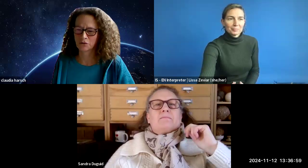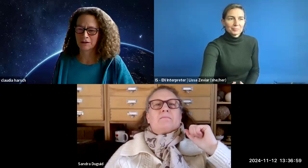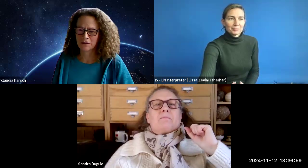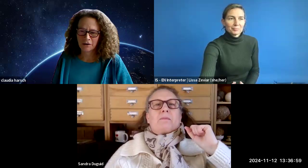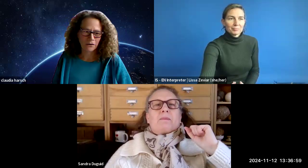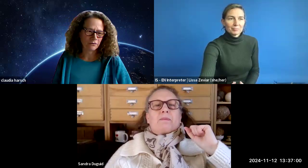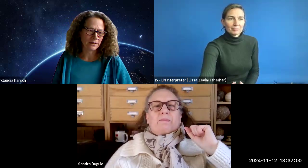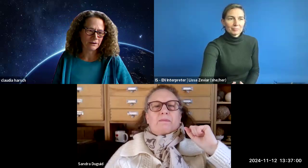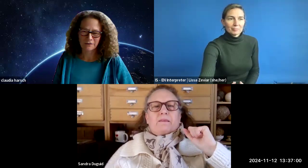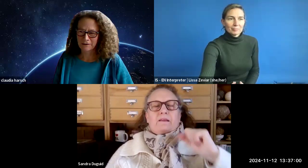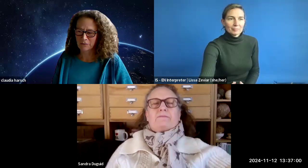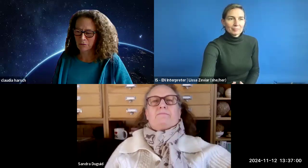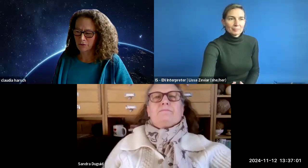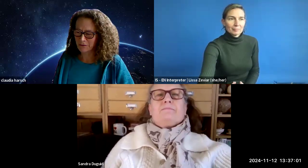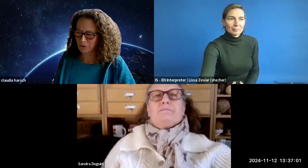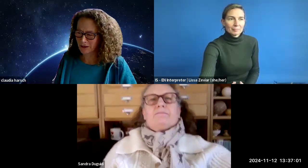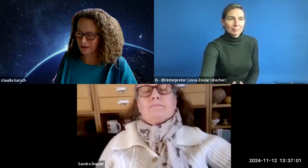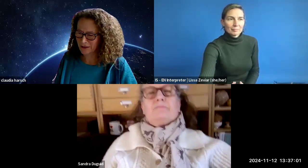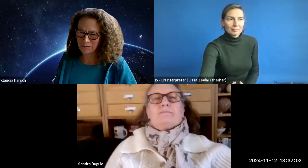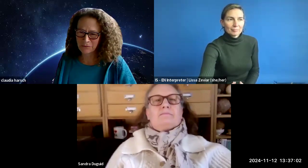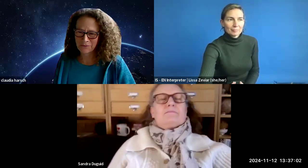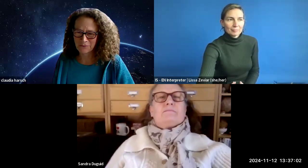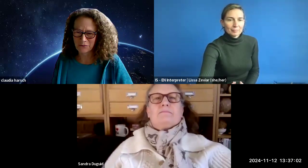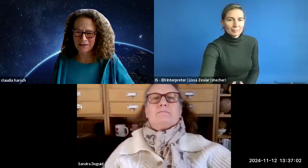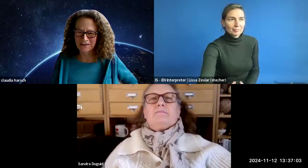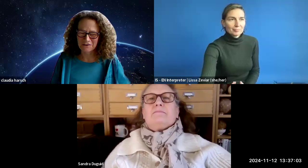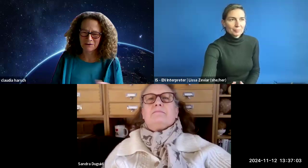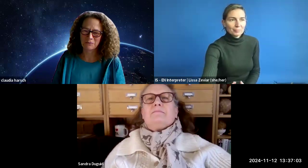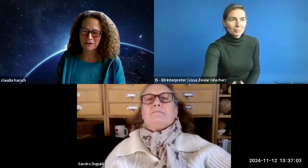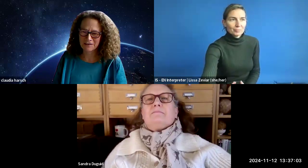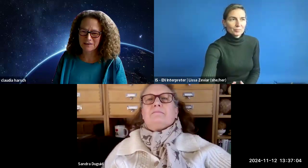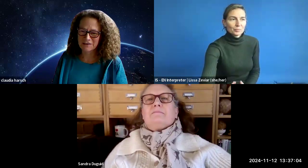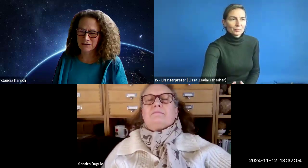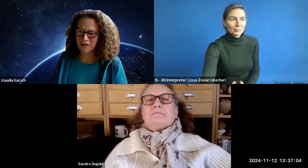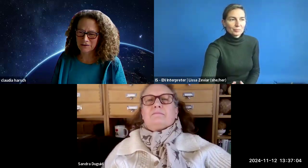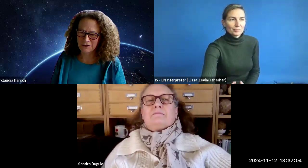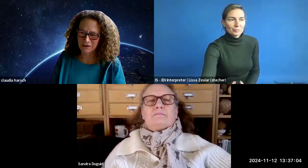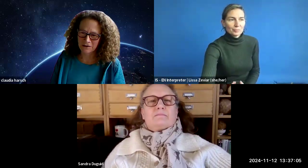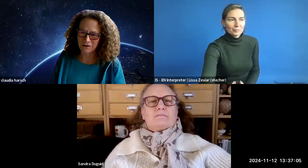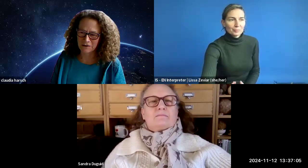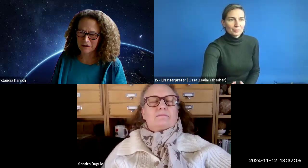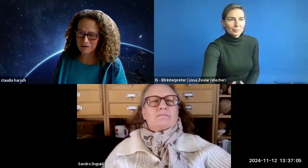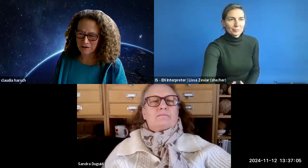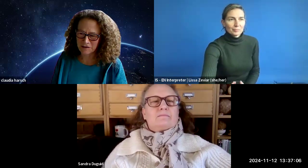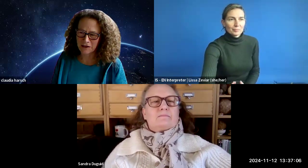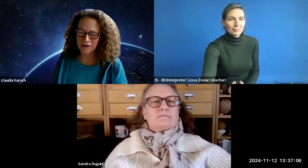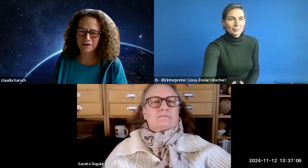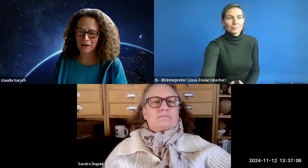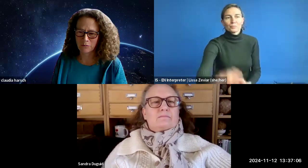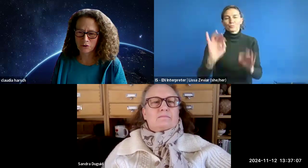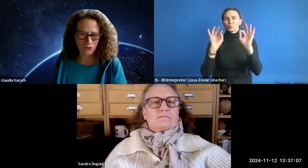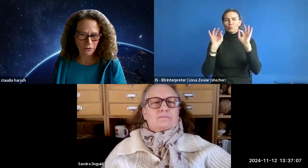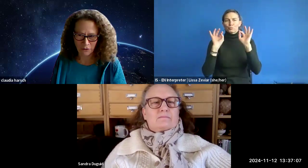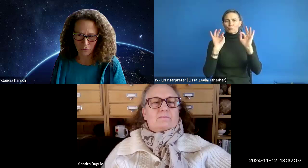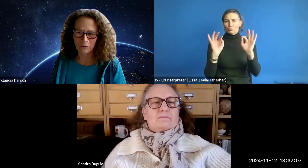Yeah, cool. All right. What I aim for the next 20 minutes is to get together the testing cycle,